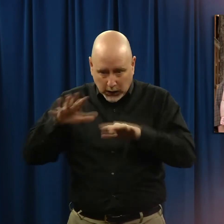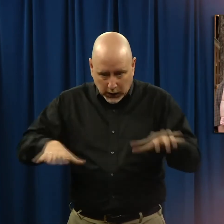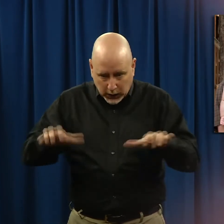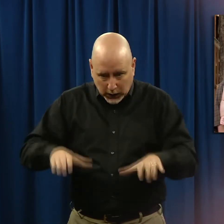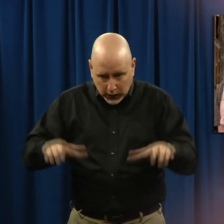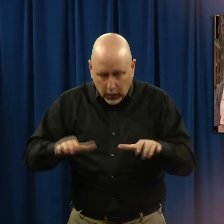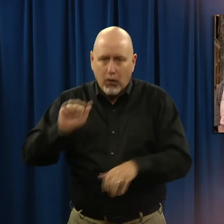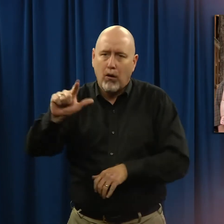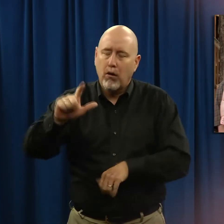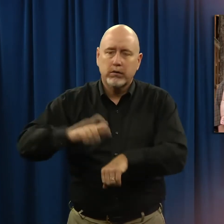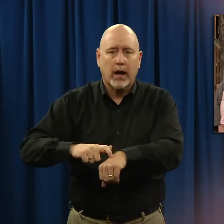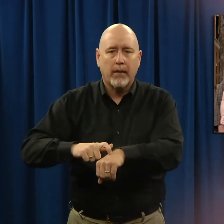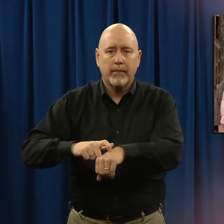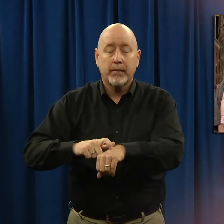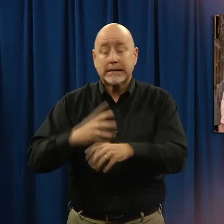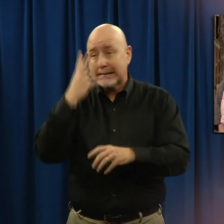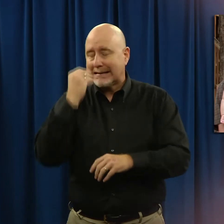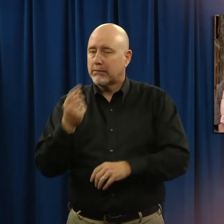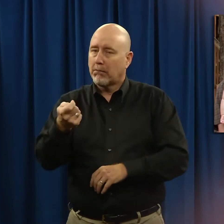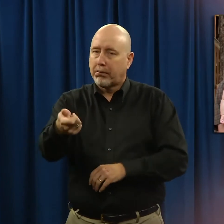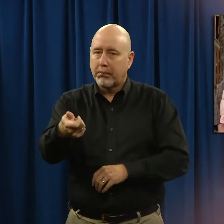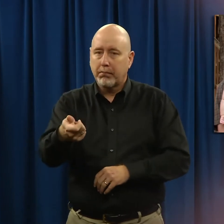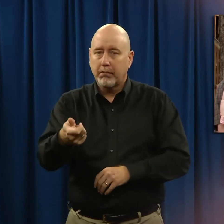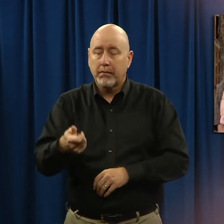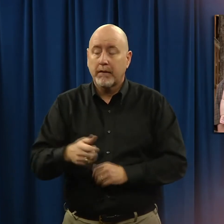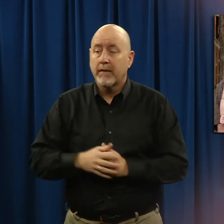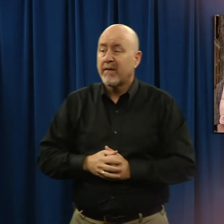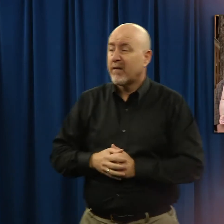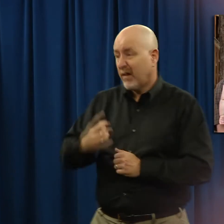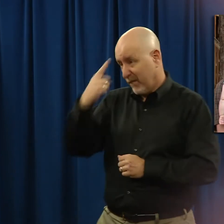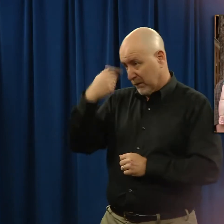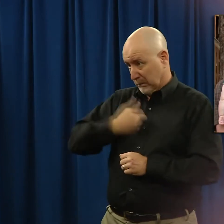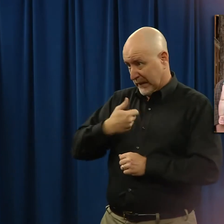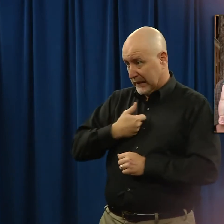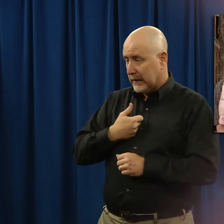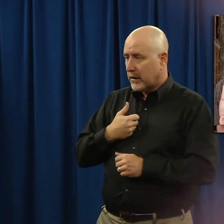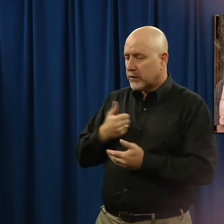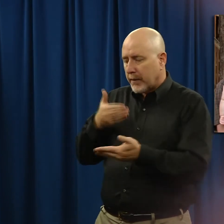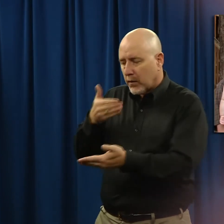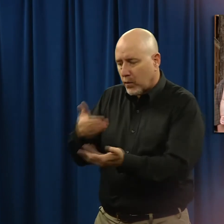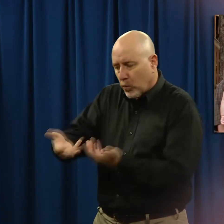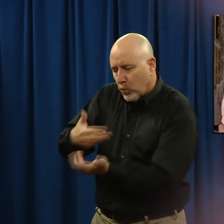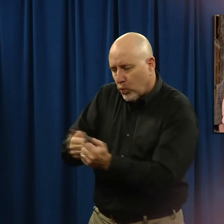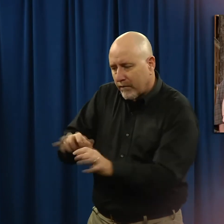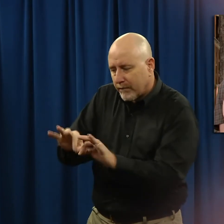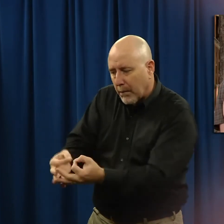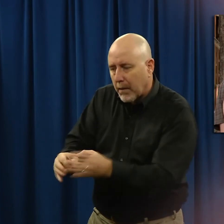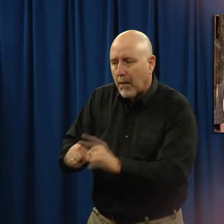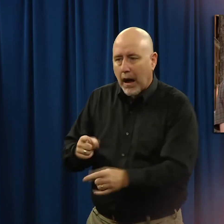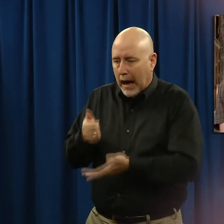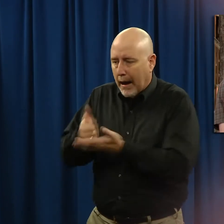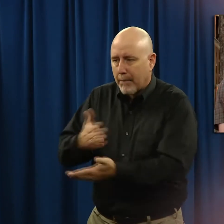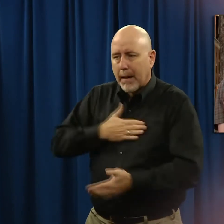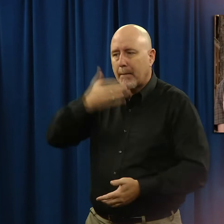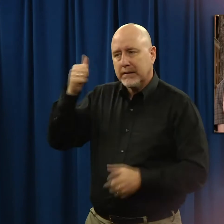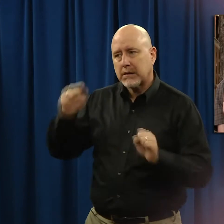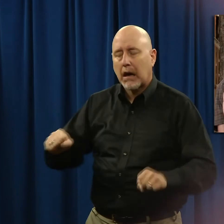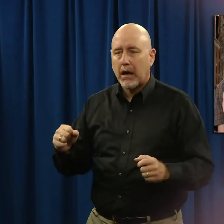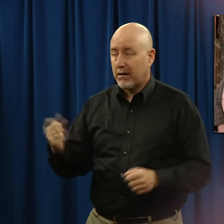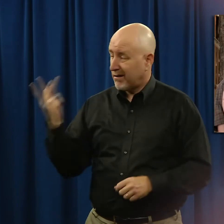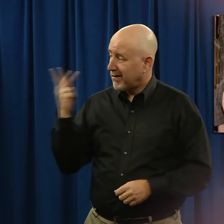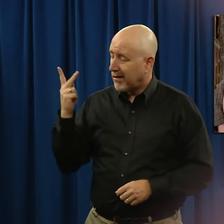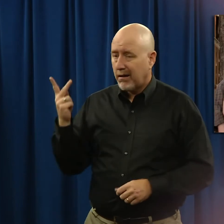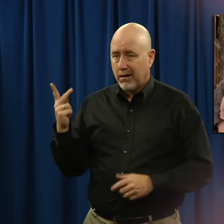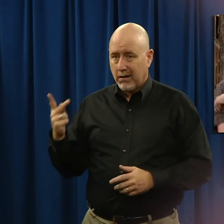attention, and sleep can be rare. I've learned that it's important for me not only to be around, but to help in whatever ways I can. We both